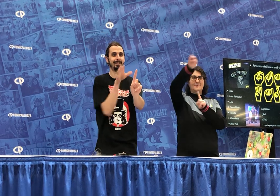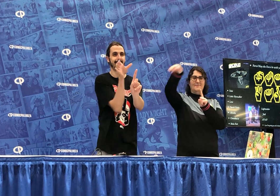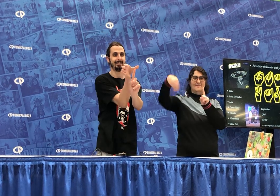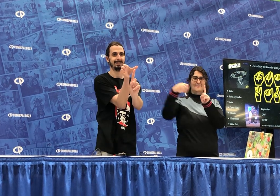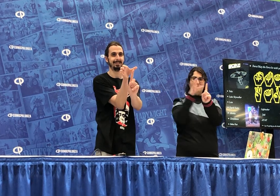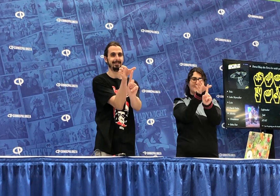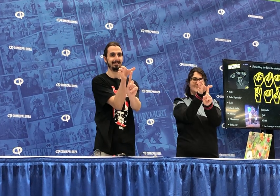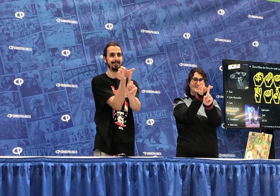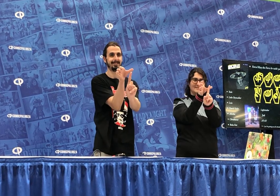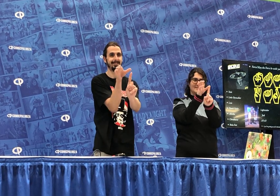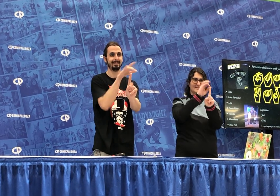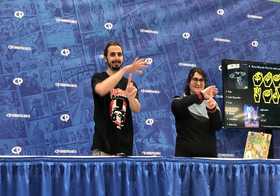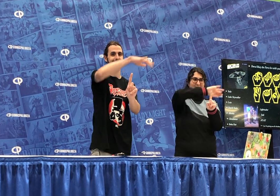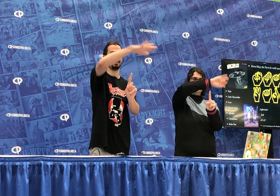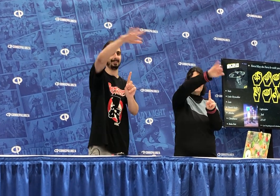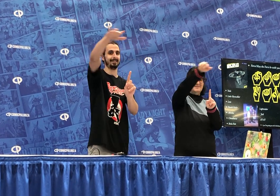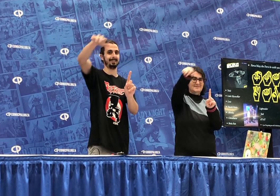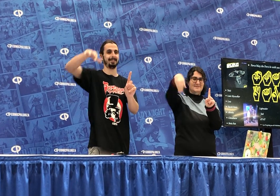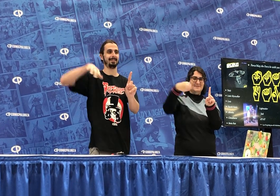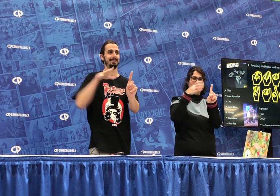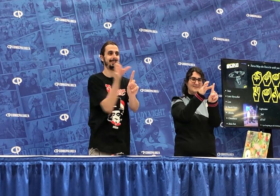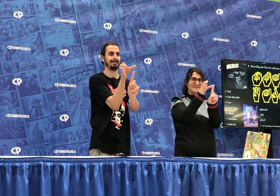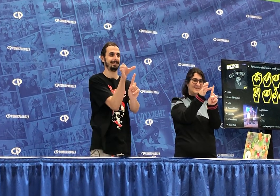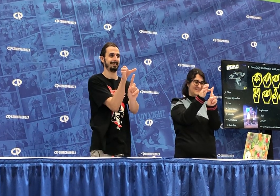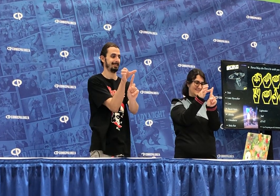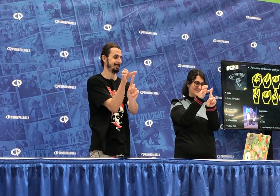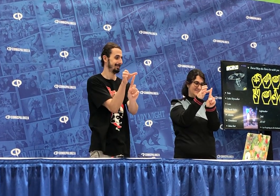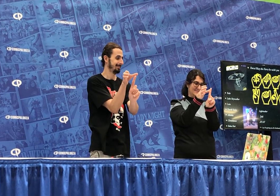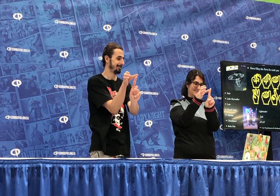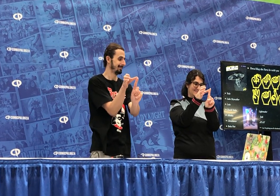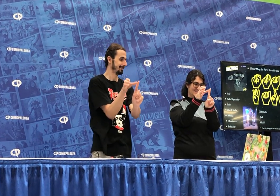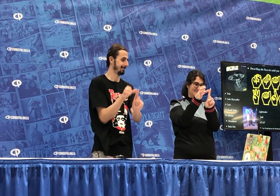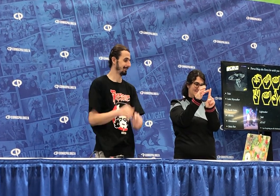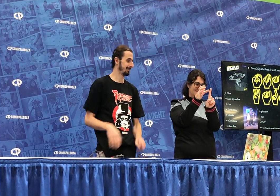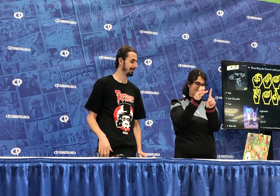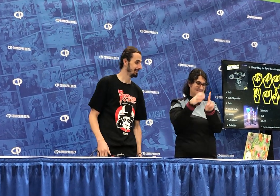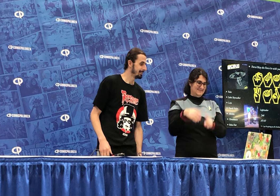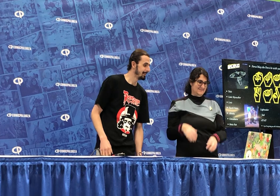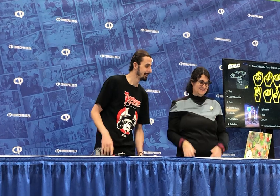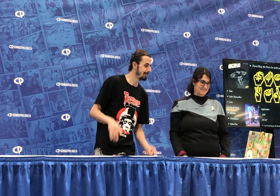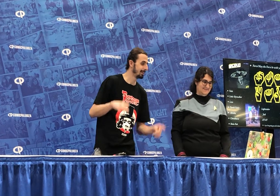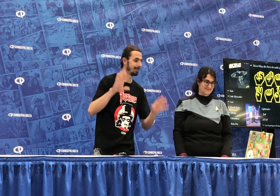Here's the phrase, may the Force be with you. The Force be with you.